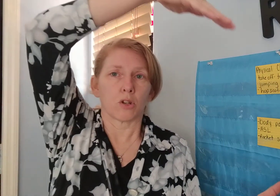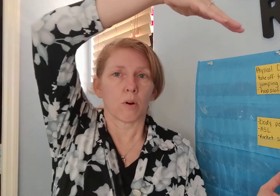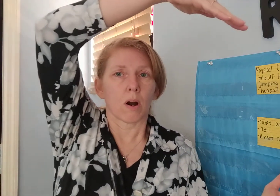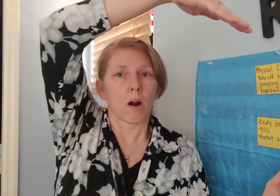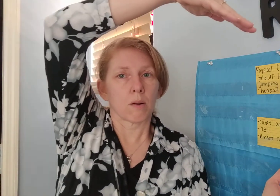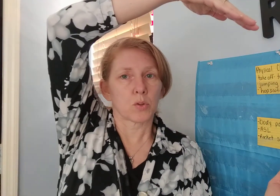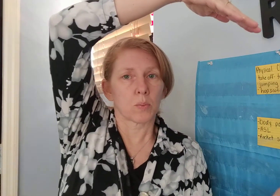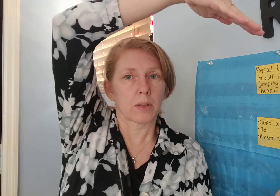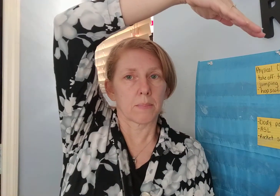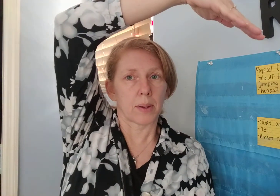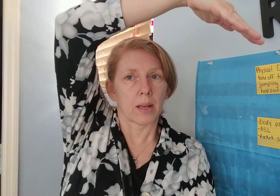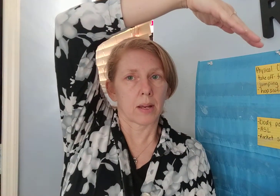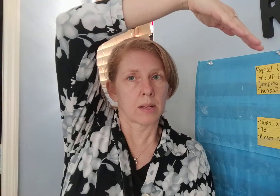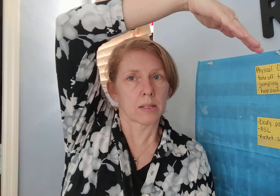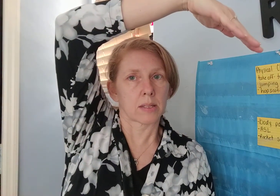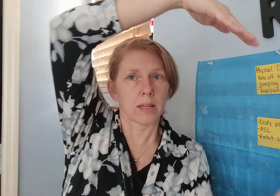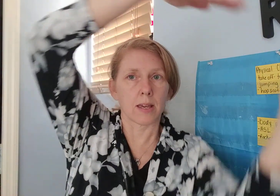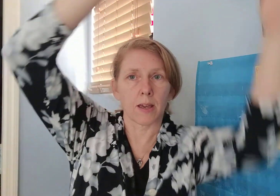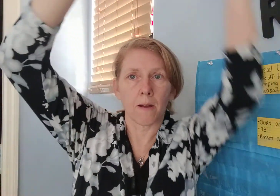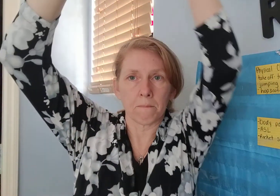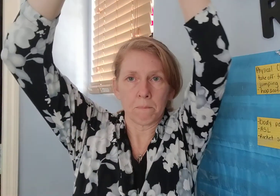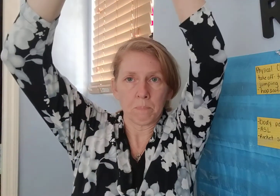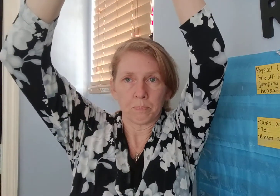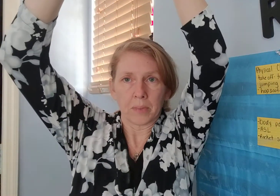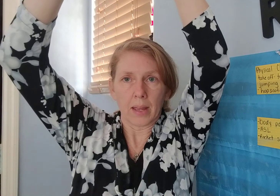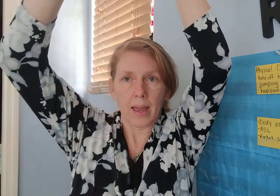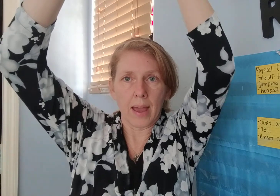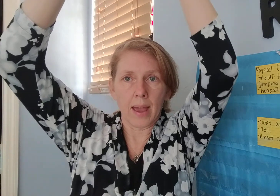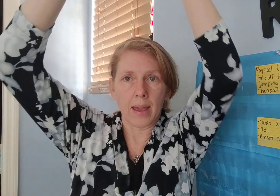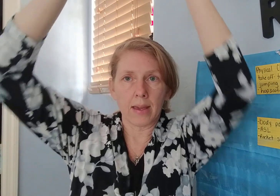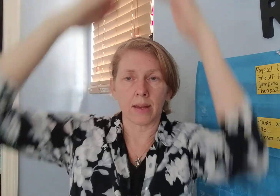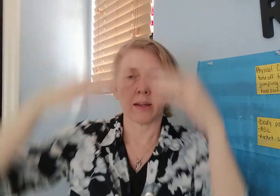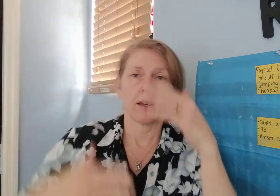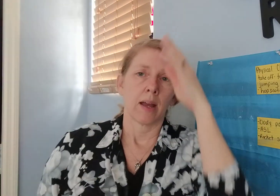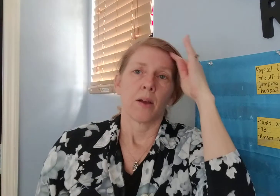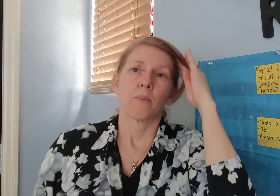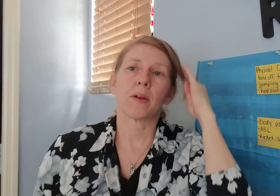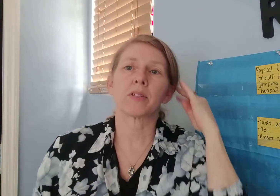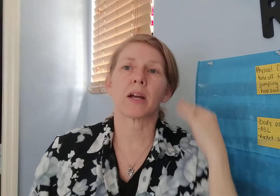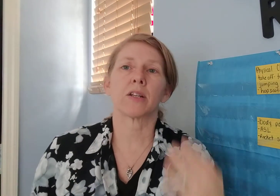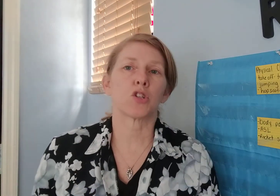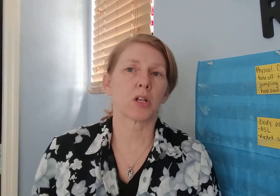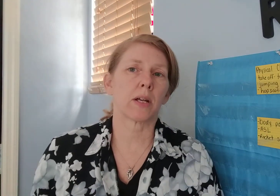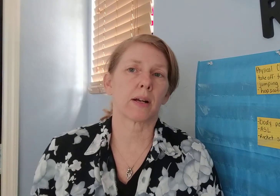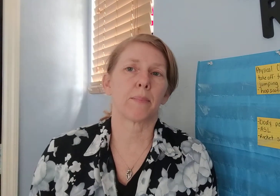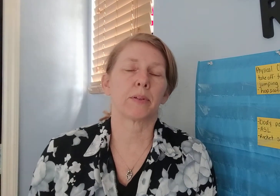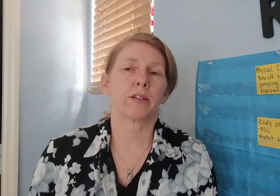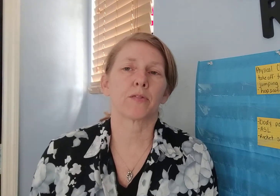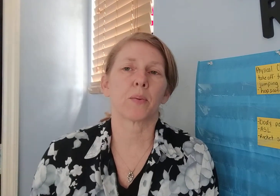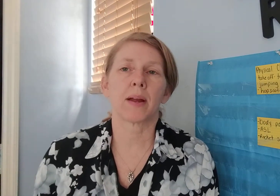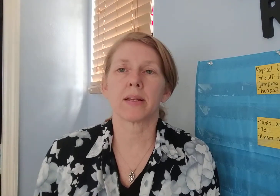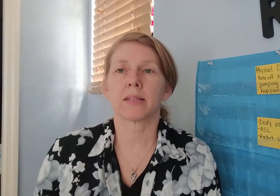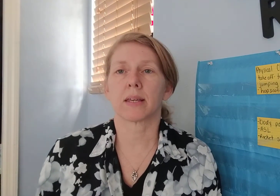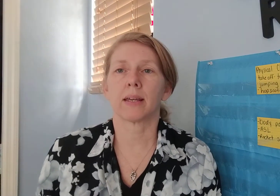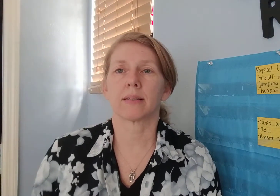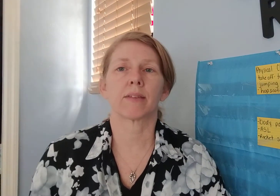our arms really big. C, A. We've done G a couple different ways. The kids have gotten